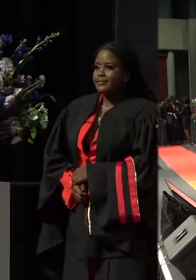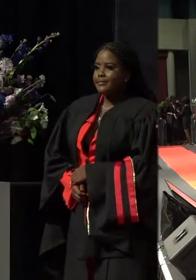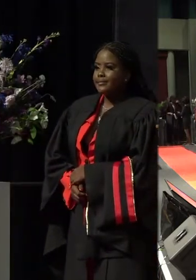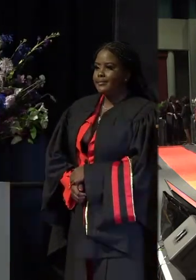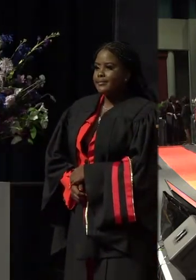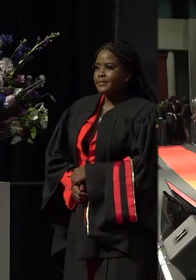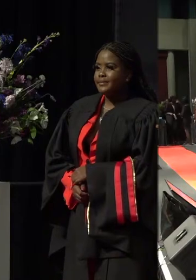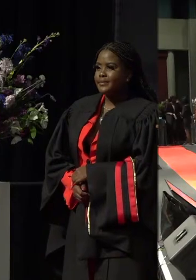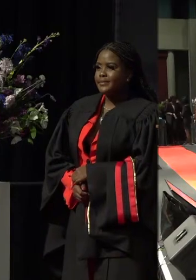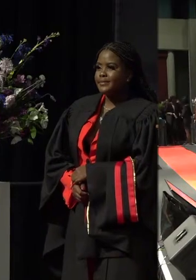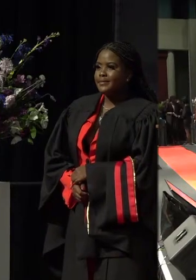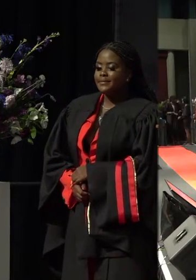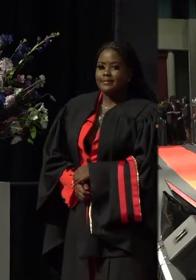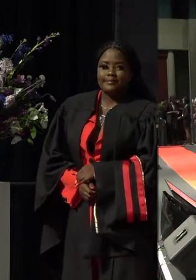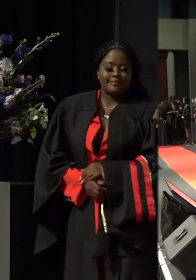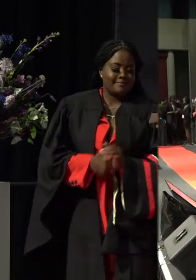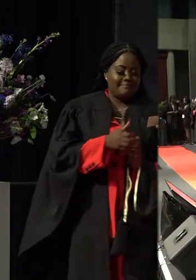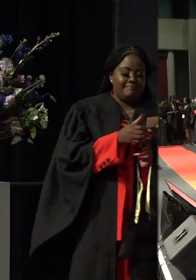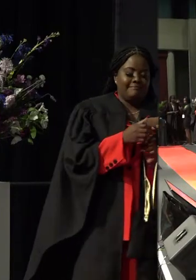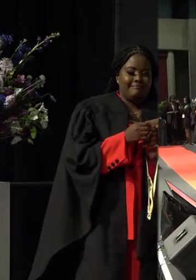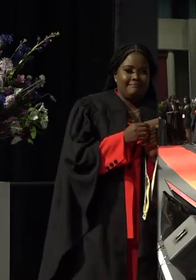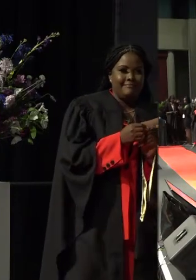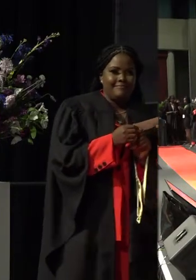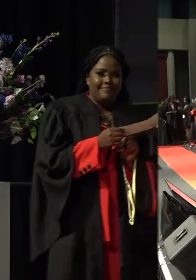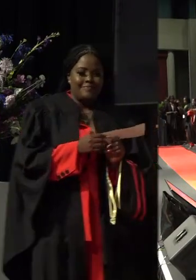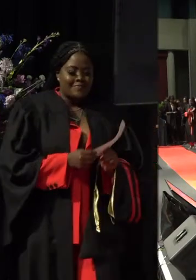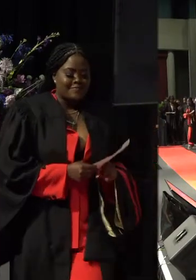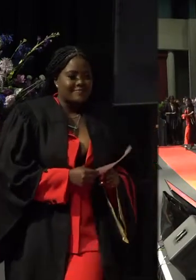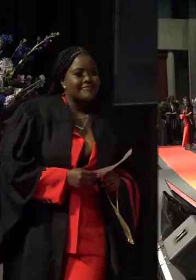Thembeka Mendi Mthembu.